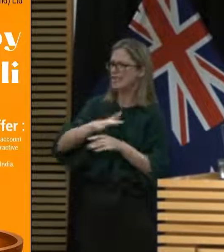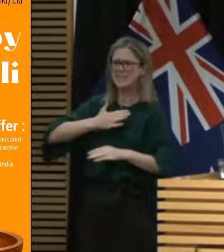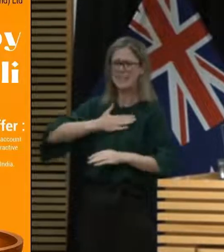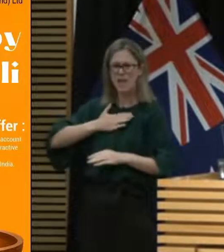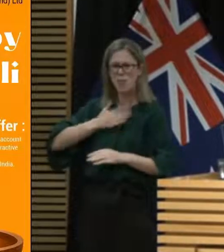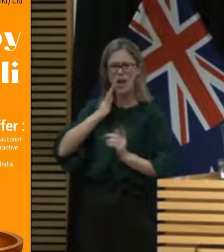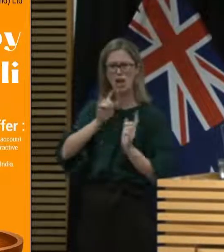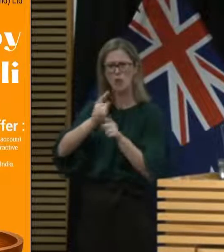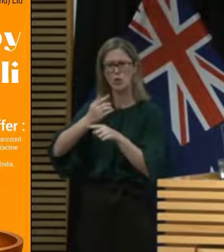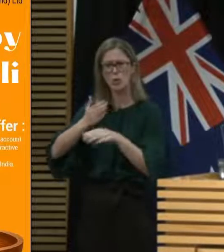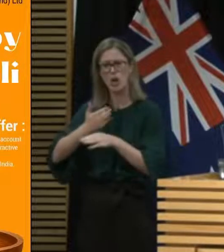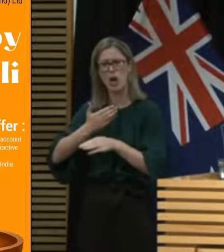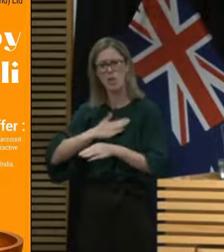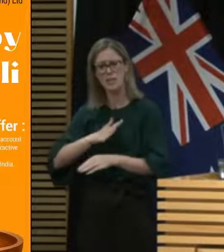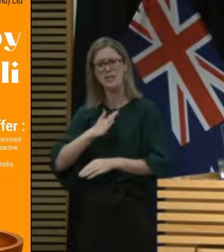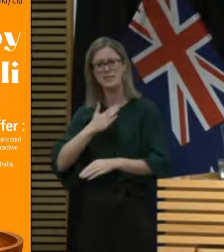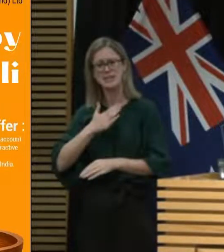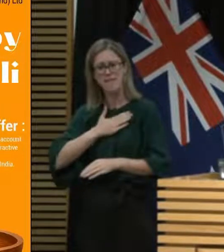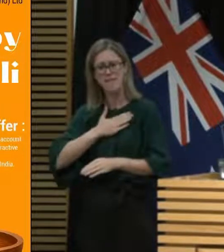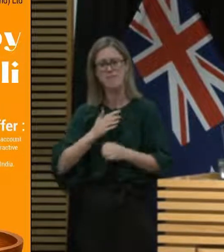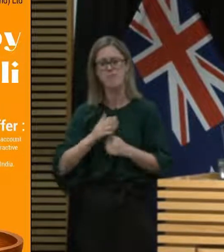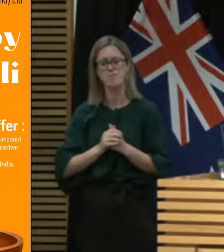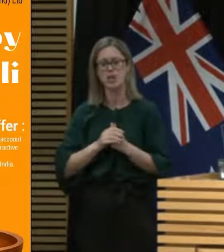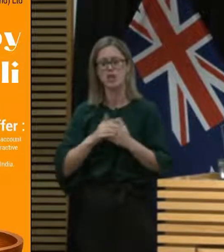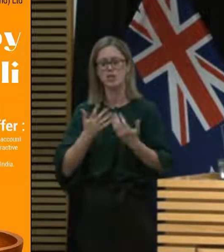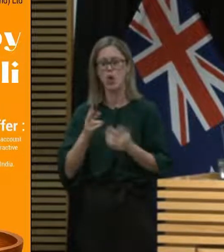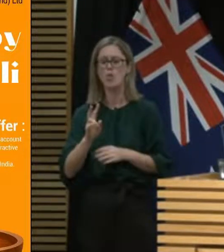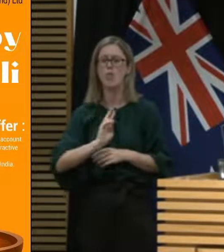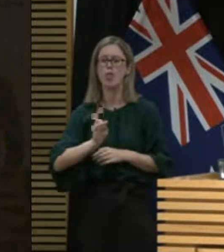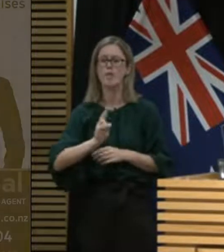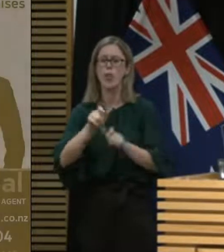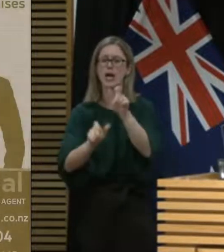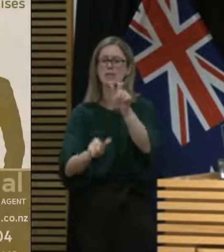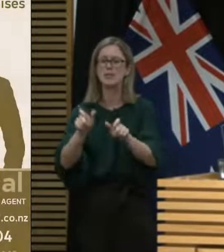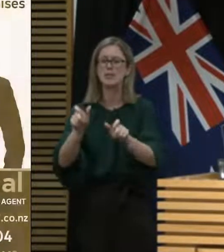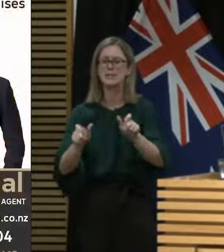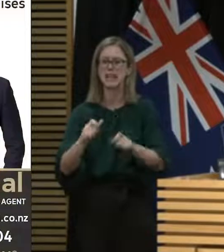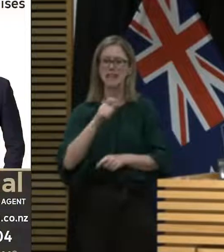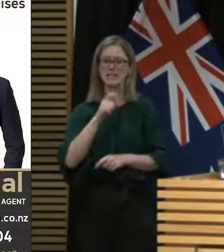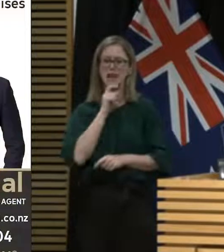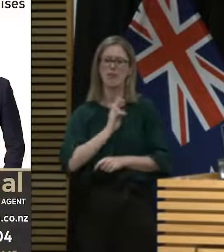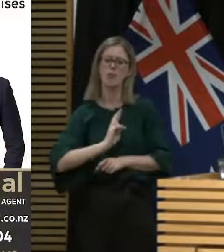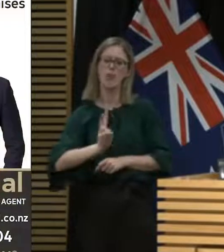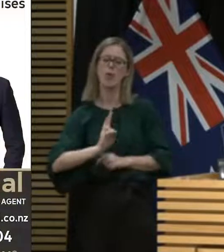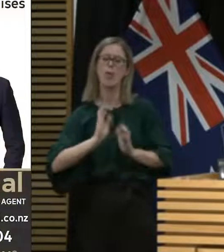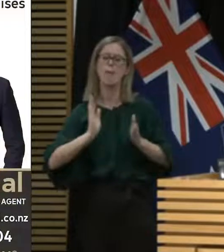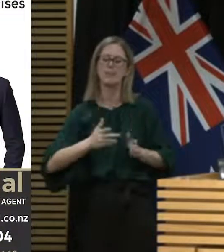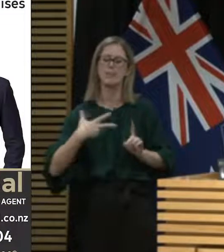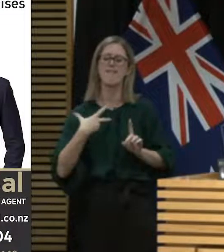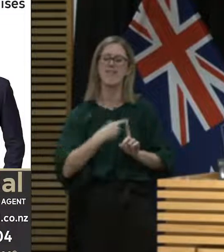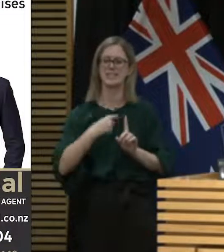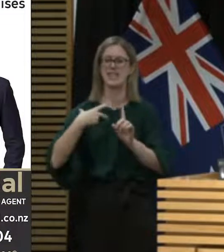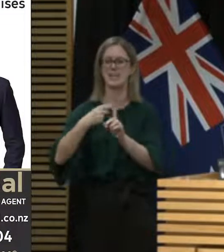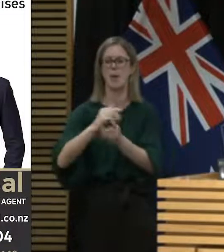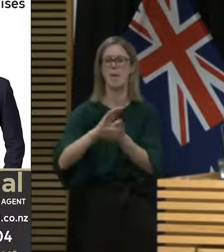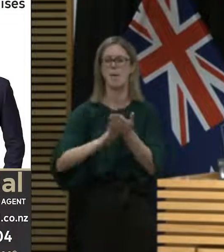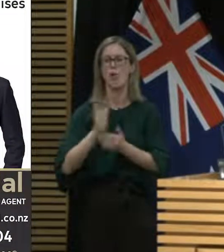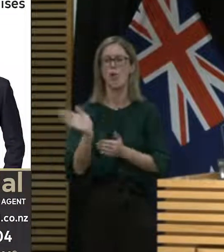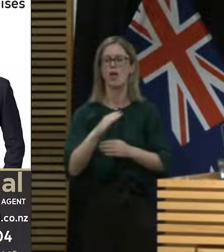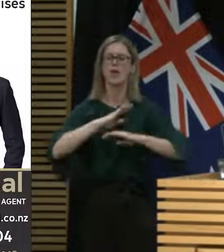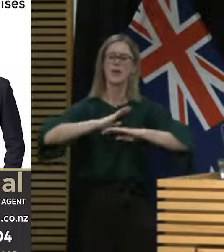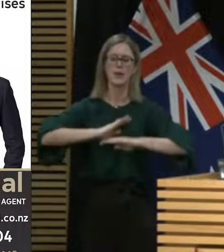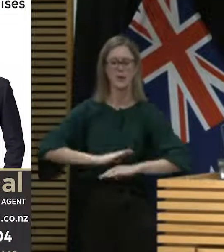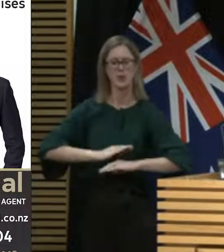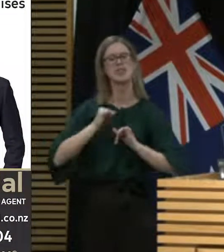while at work, and by mandating vaccinations for both customers and employees, we hope to give them that peace of mind and help to